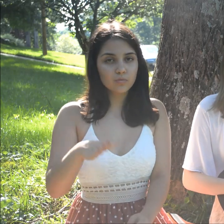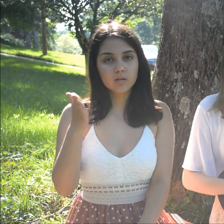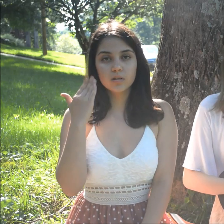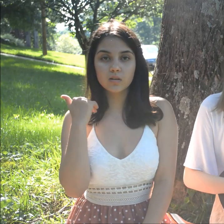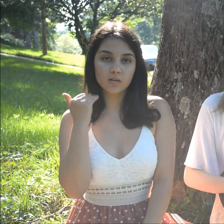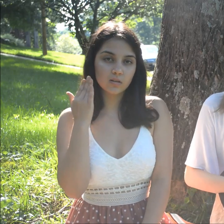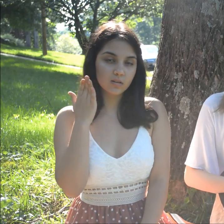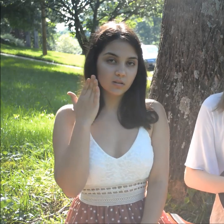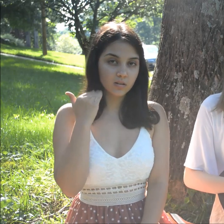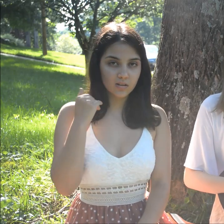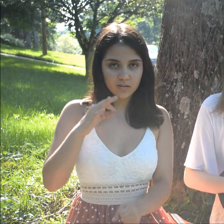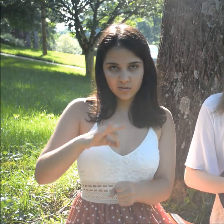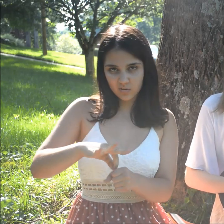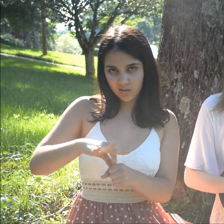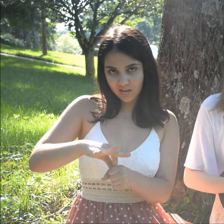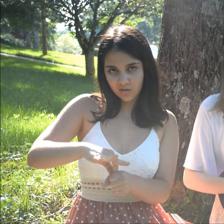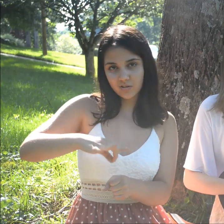Sweet creature,